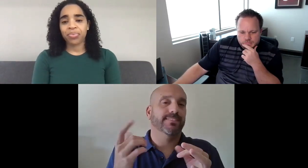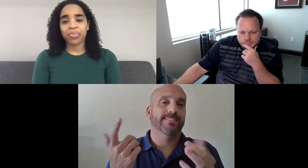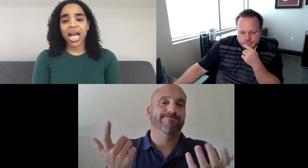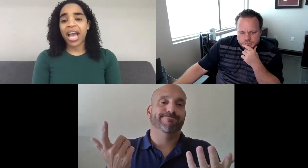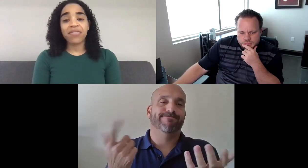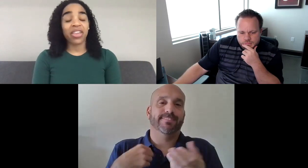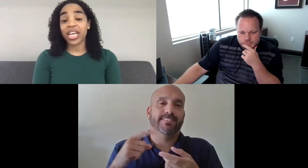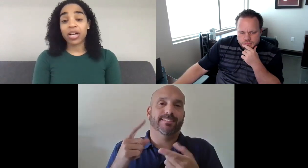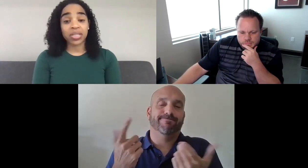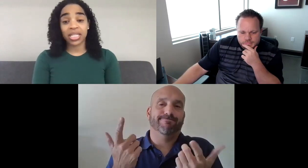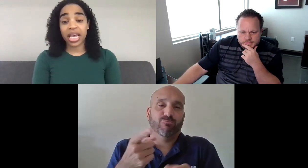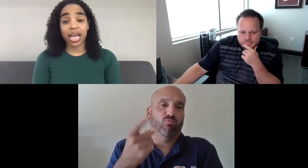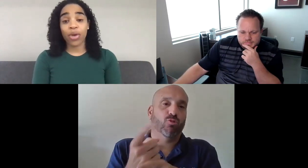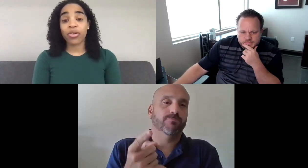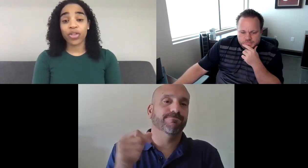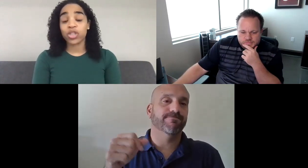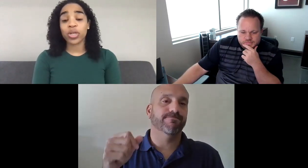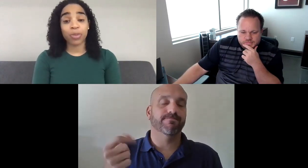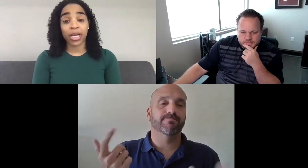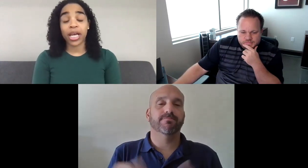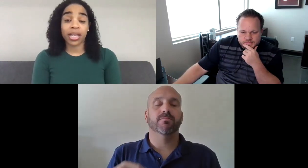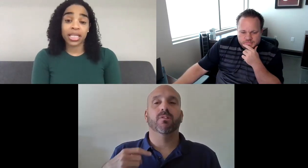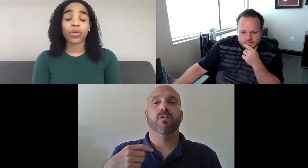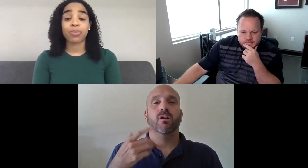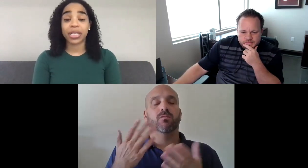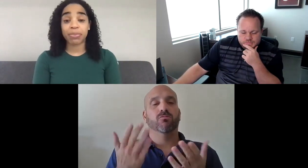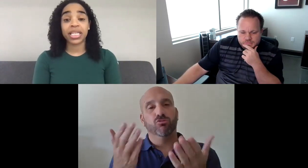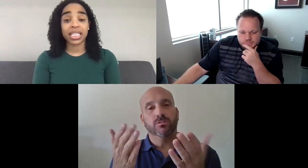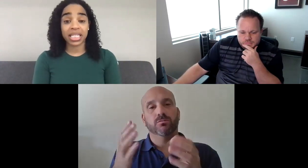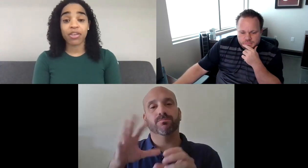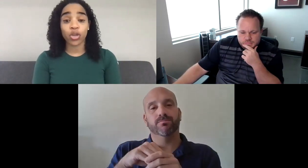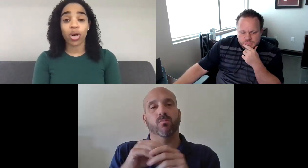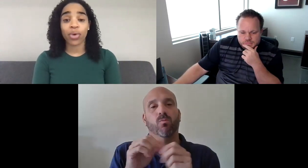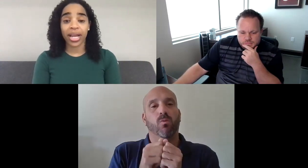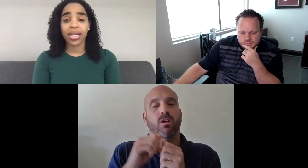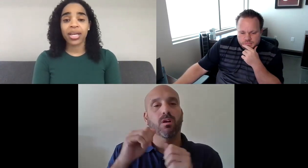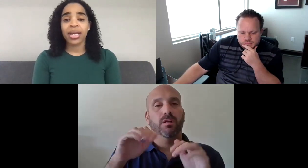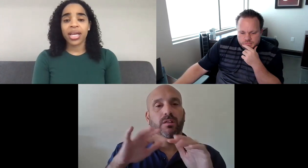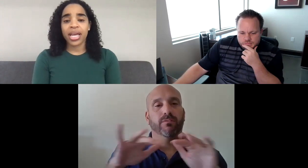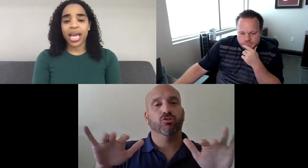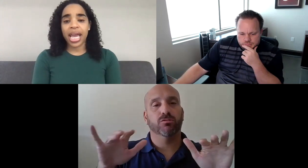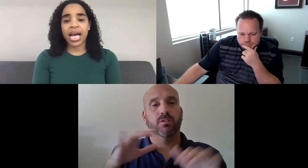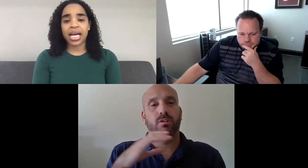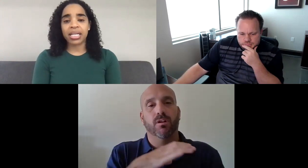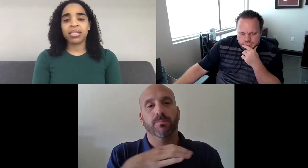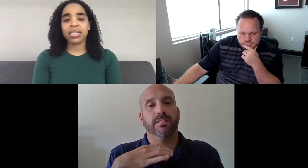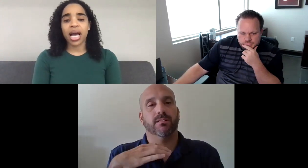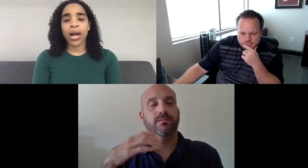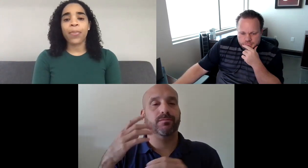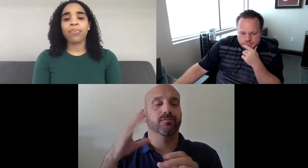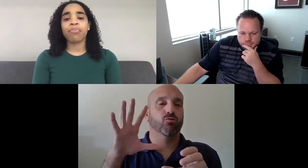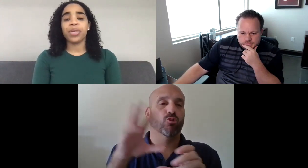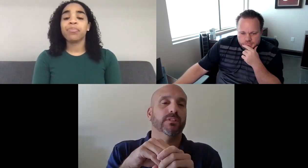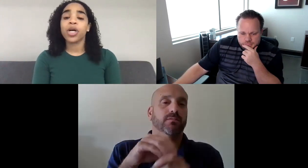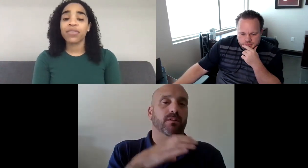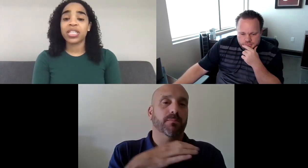I have nothing else to say rather than to accept responsibility and say that you are right. And being part of the